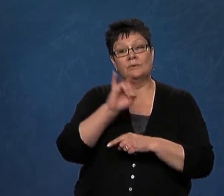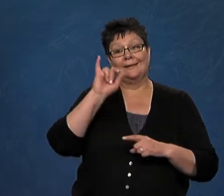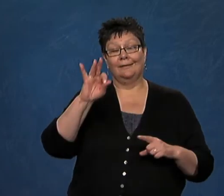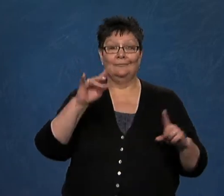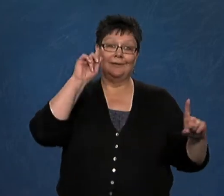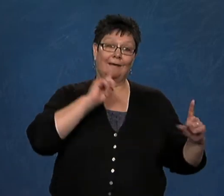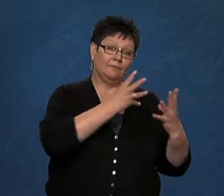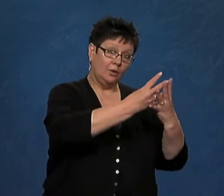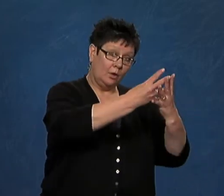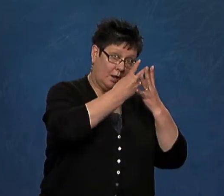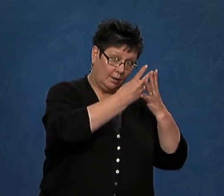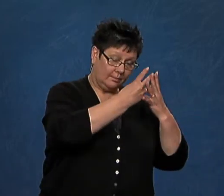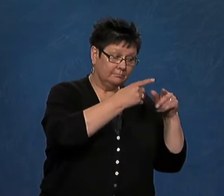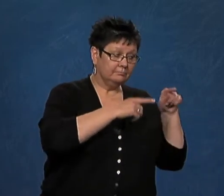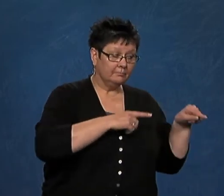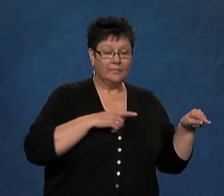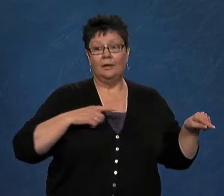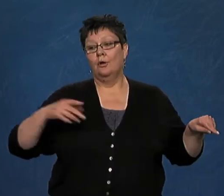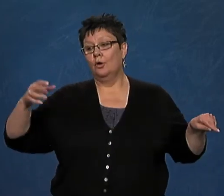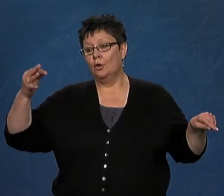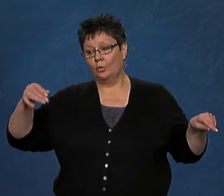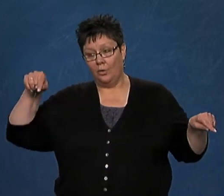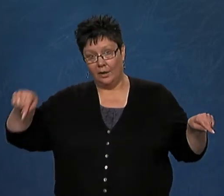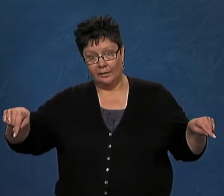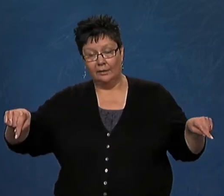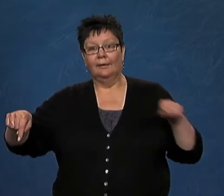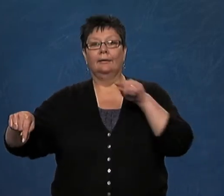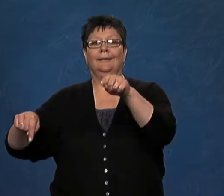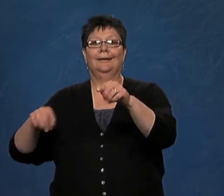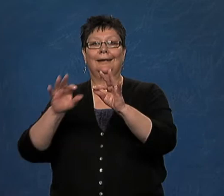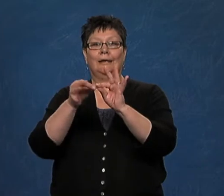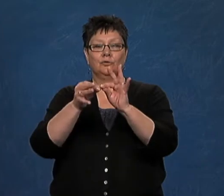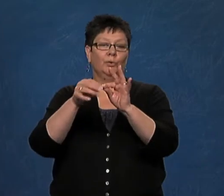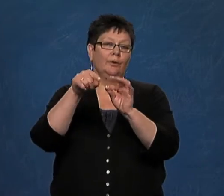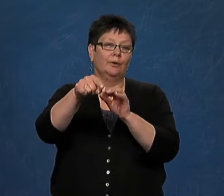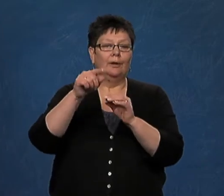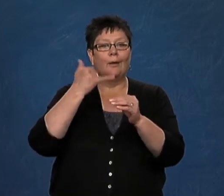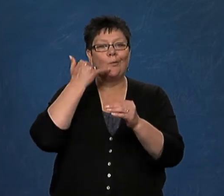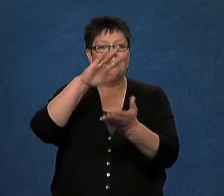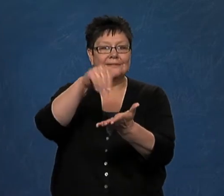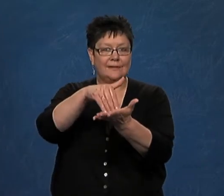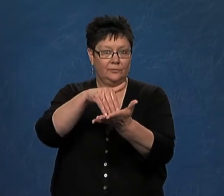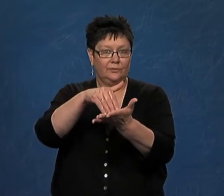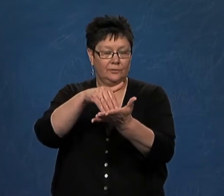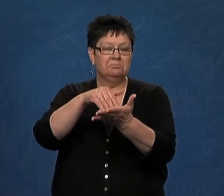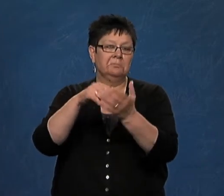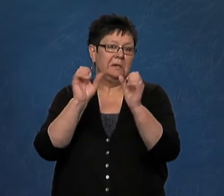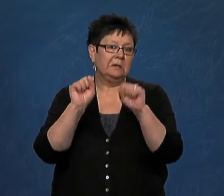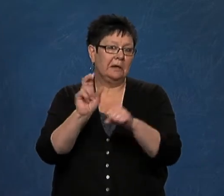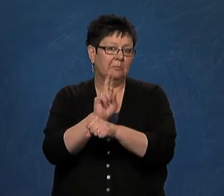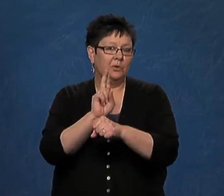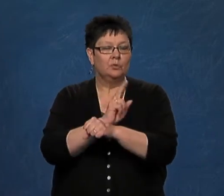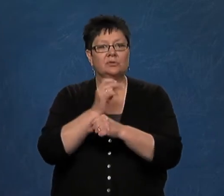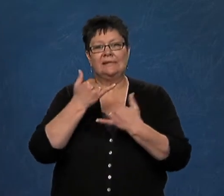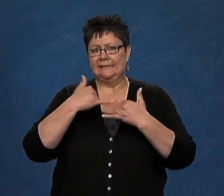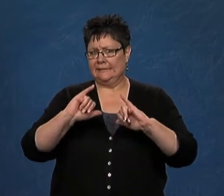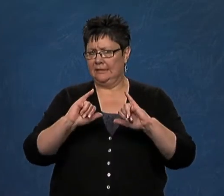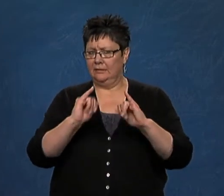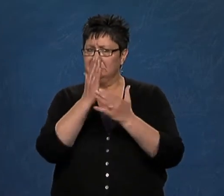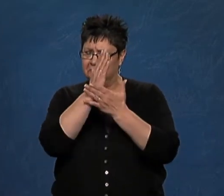They may also use, if a deaf individual is in prison and then there's a court and then there's a call center, that setup